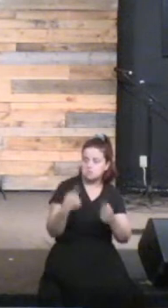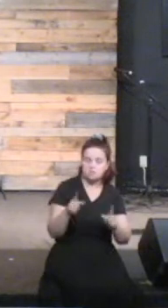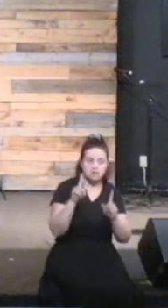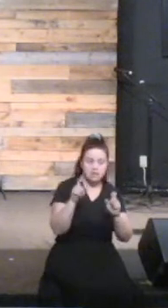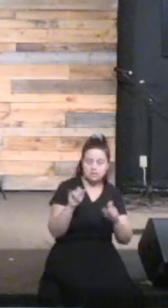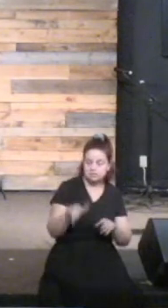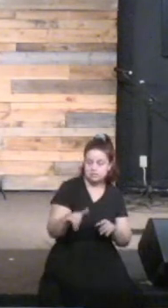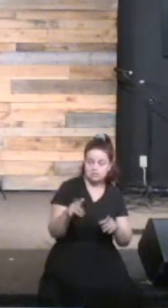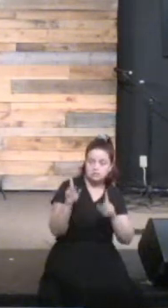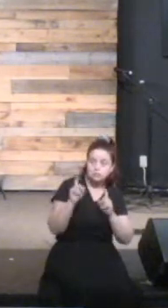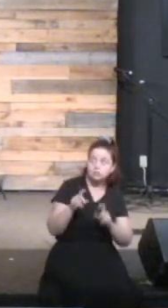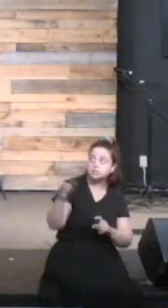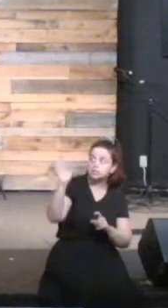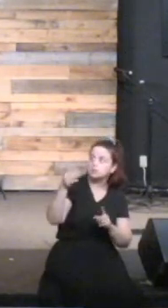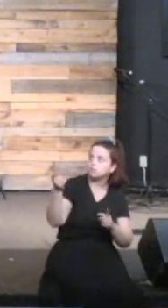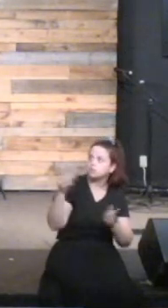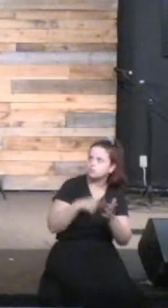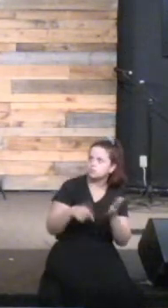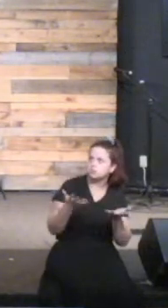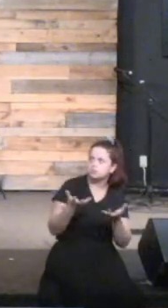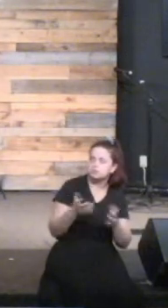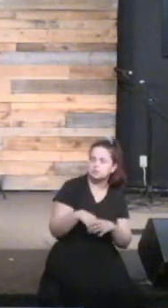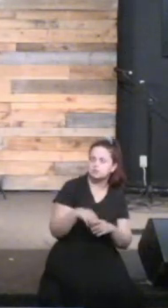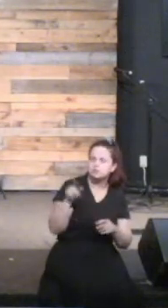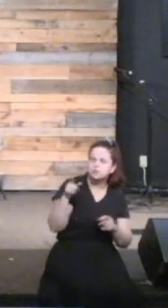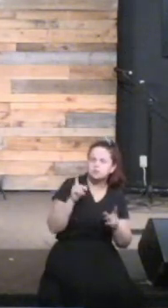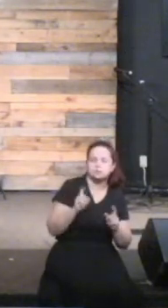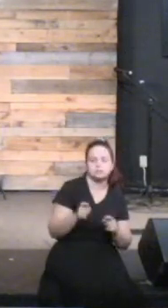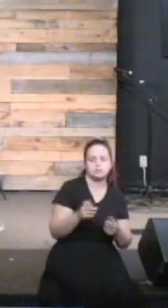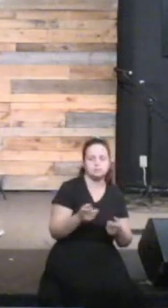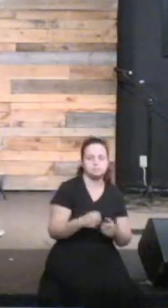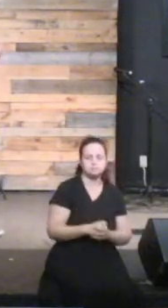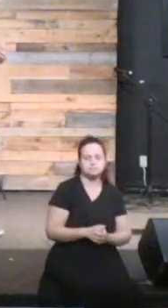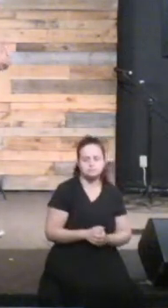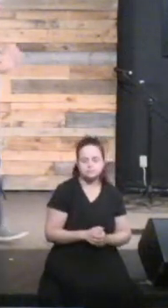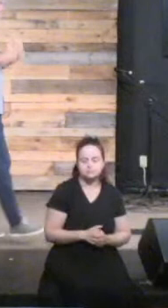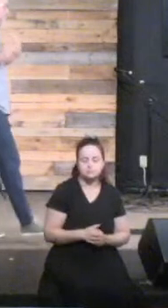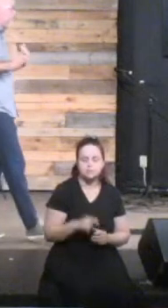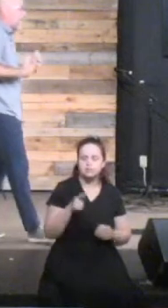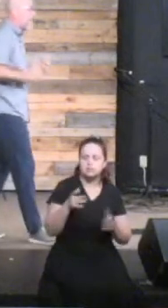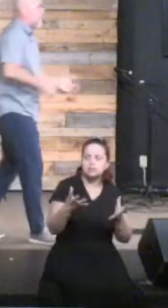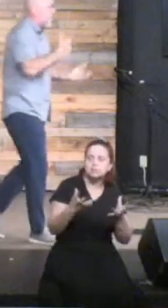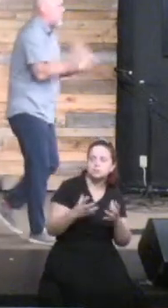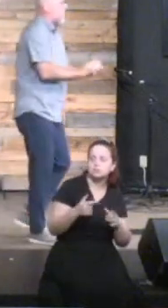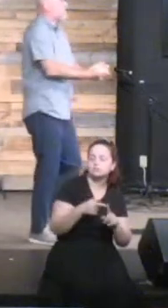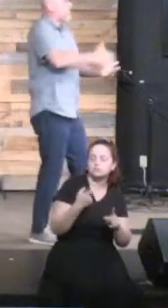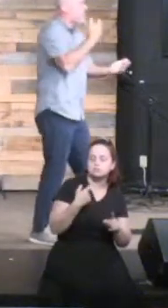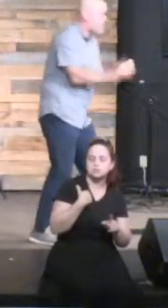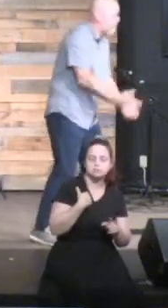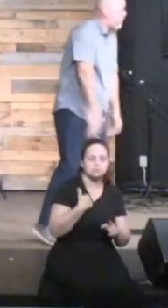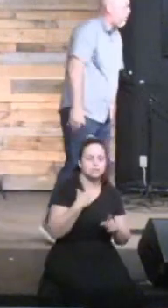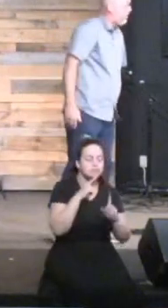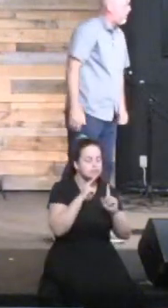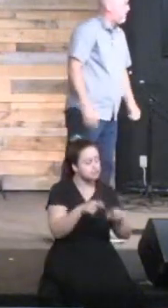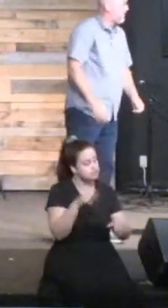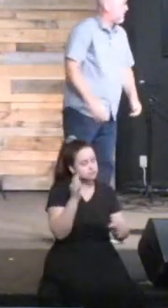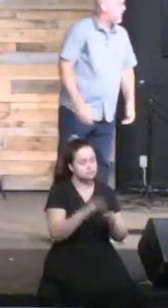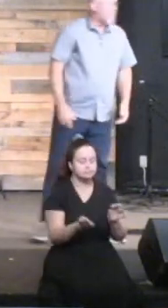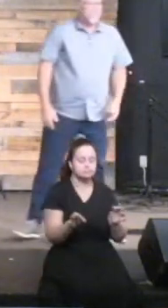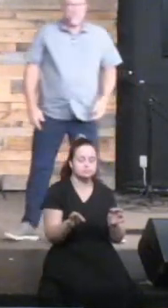want what is it that you need what is it that you're you're you're you're Desiring from me and the answer is